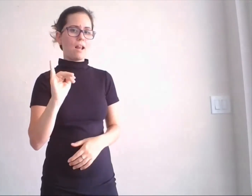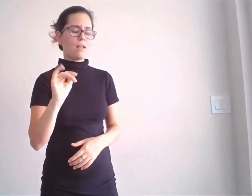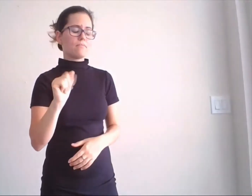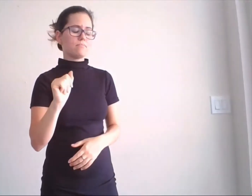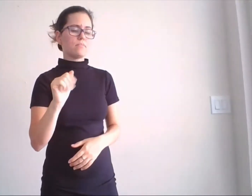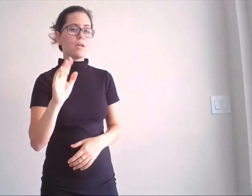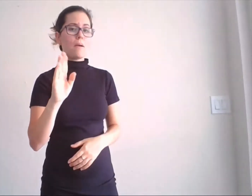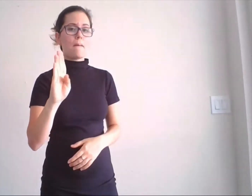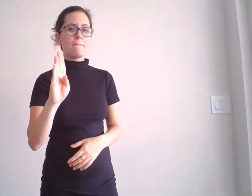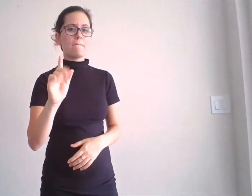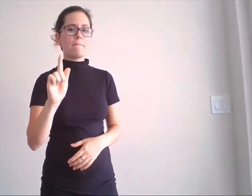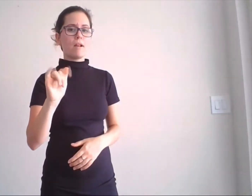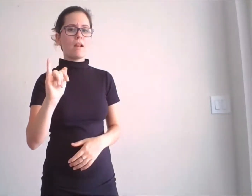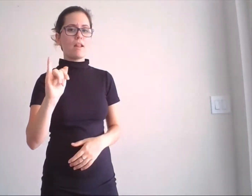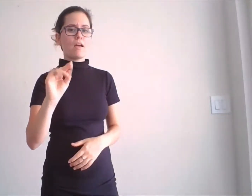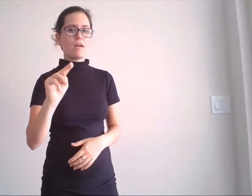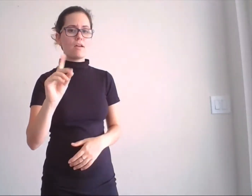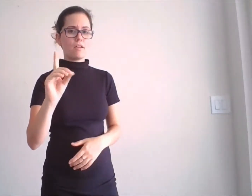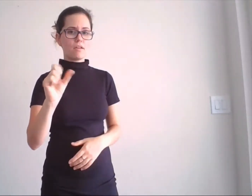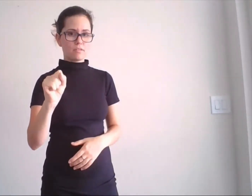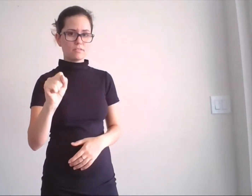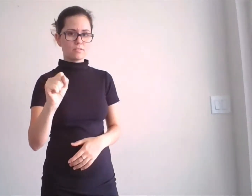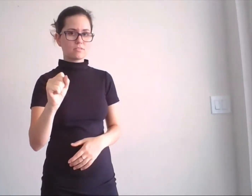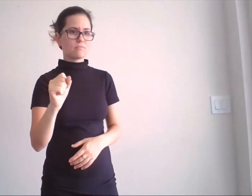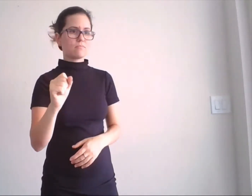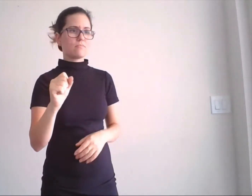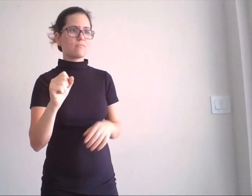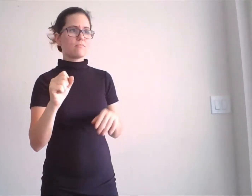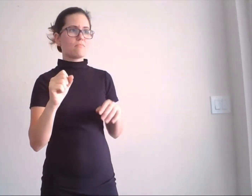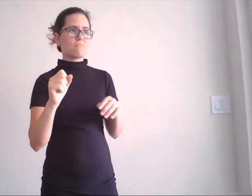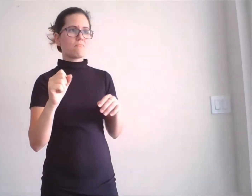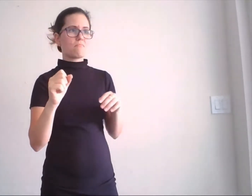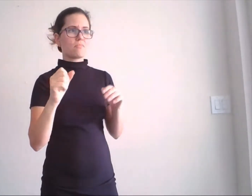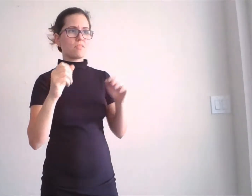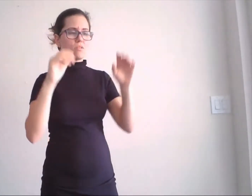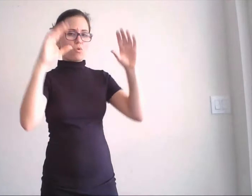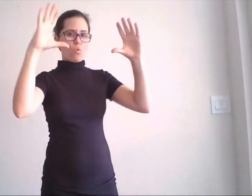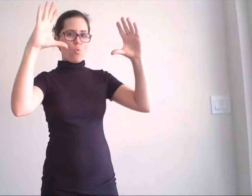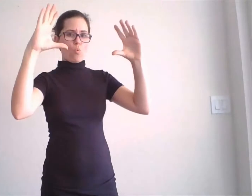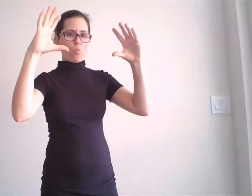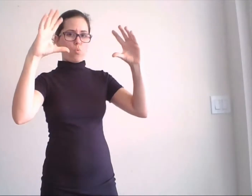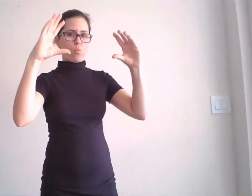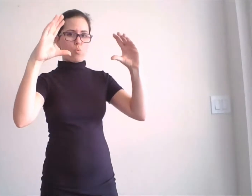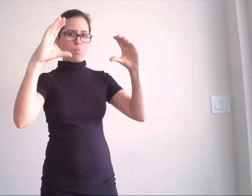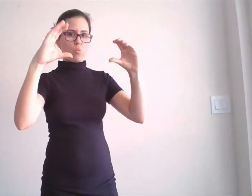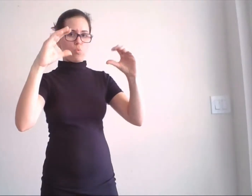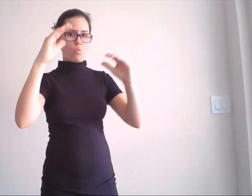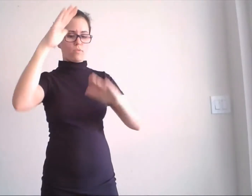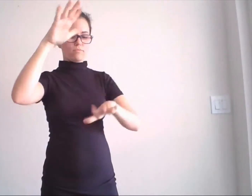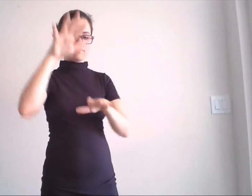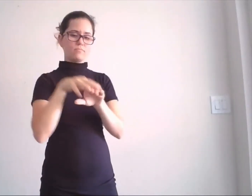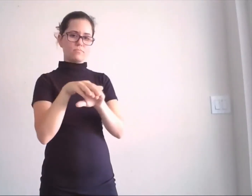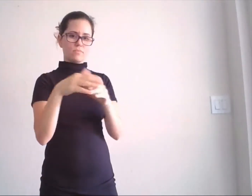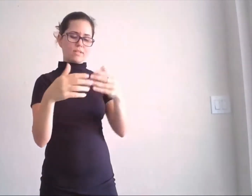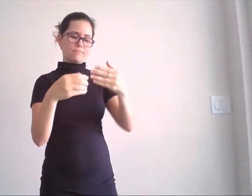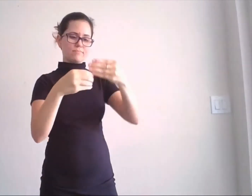your voice? No. You easily can, though. You need to get the Lutron hub. As a